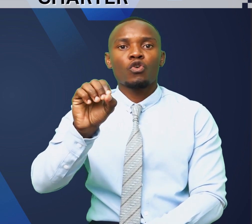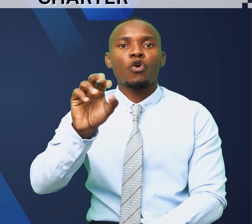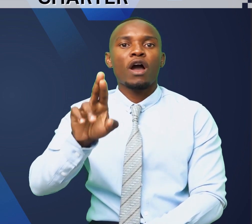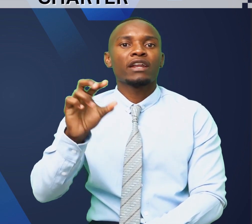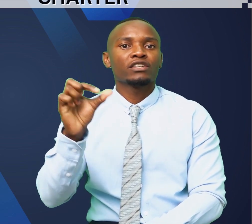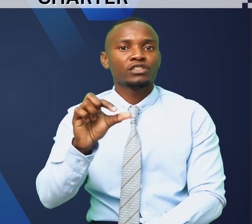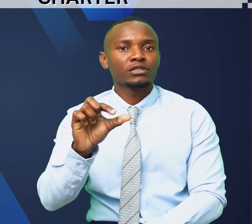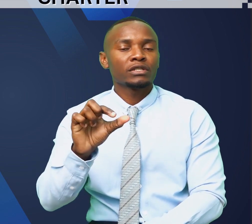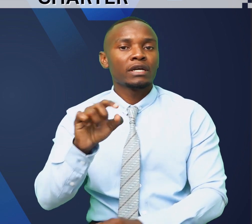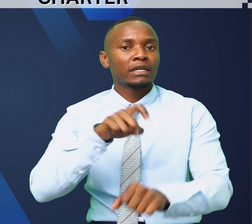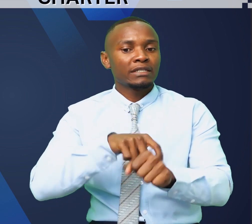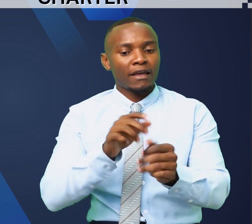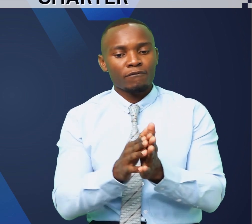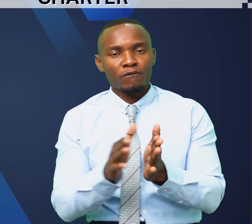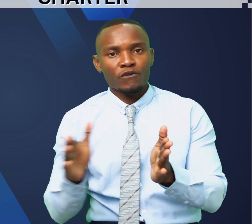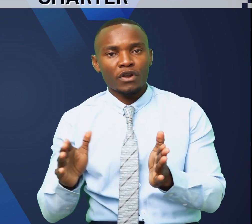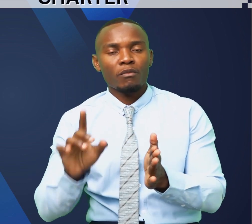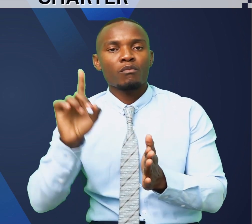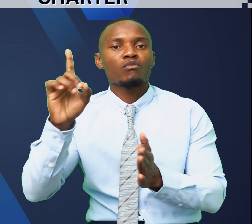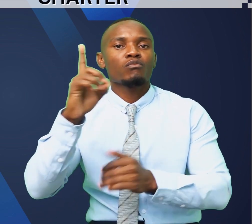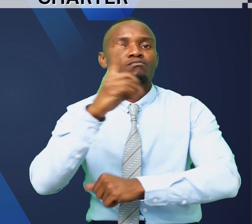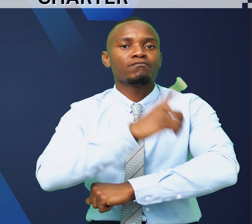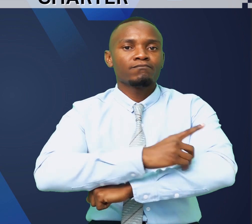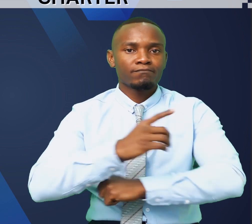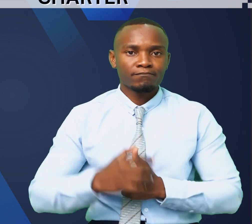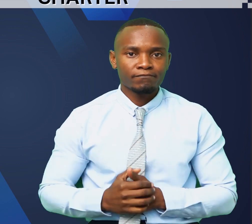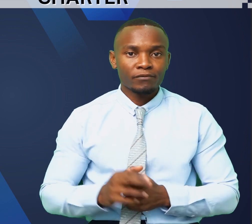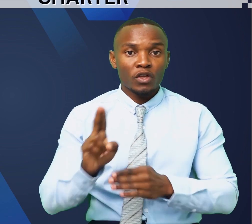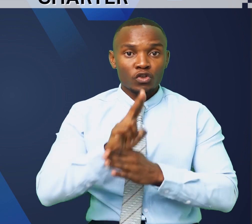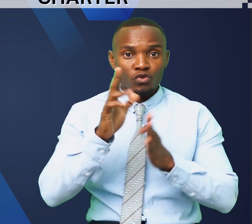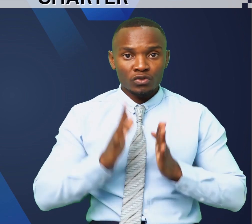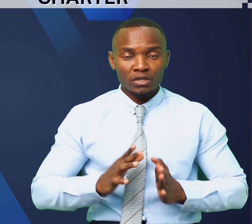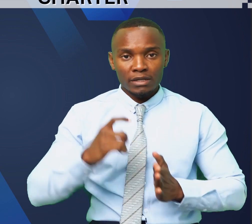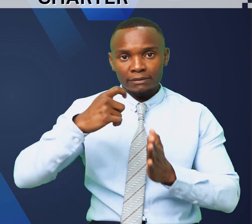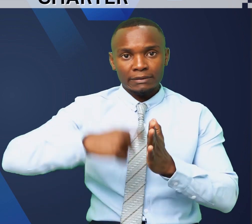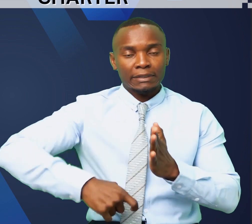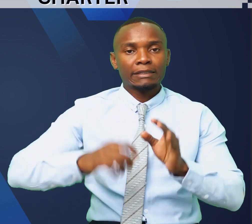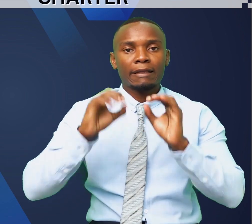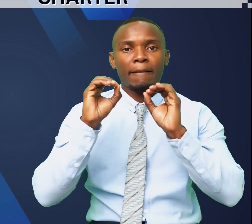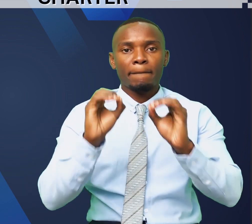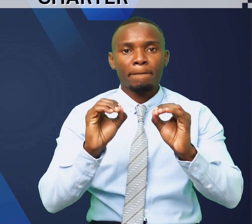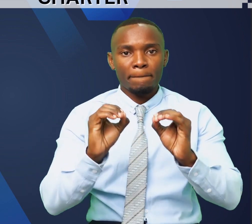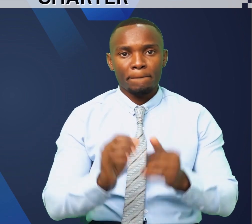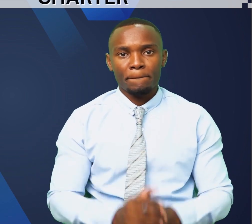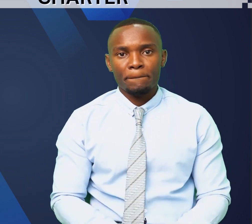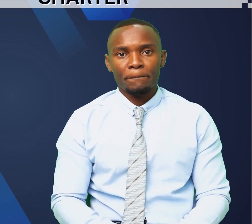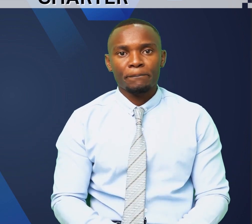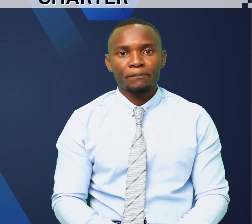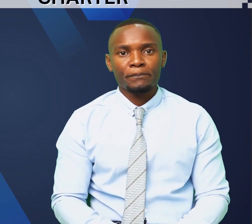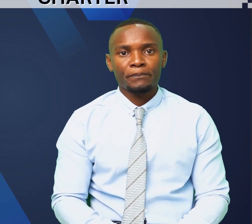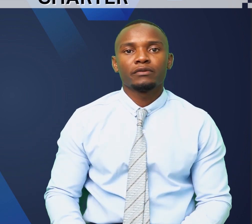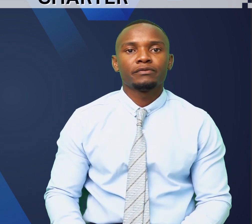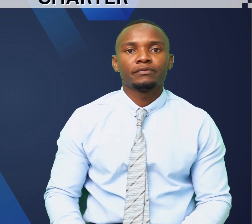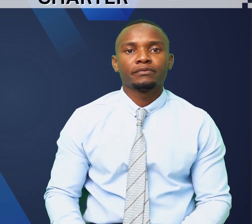kims.kebs.org. Timeline 1 day. User charges: nil.